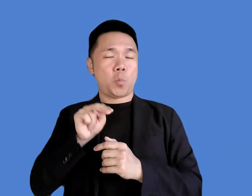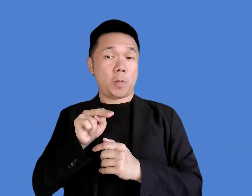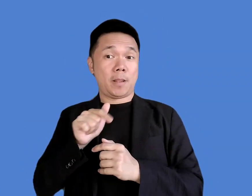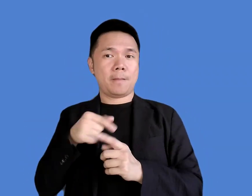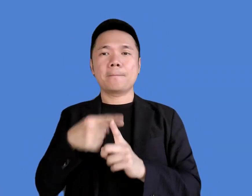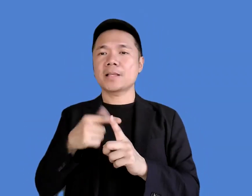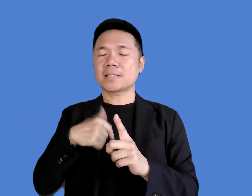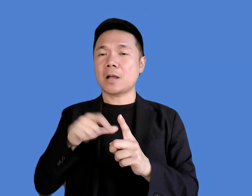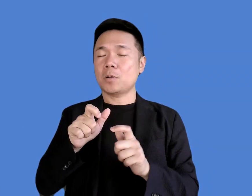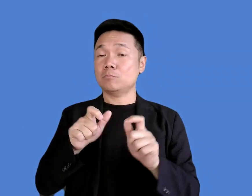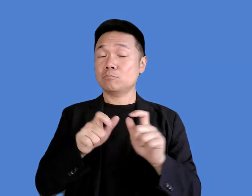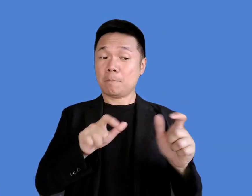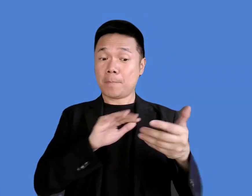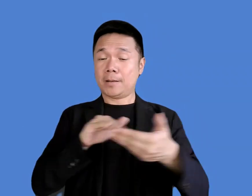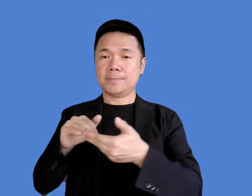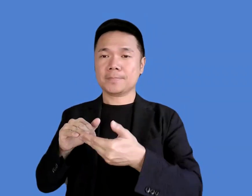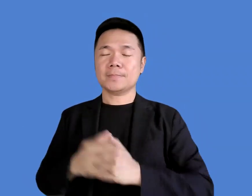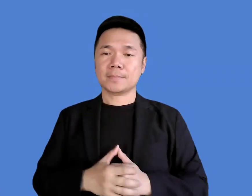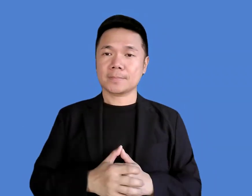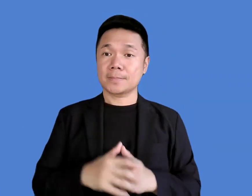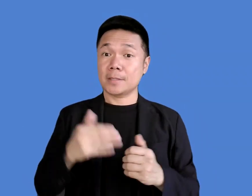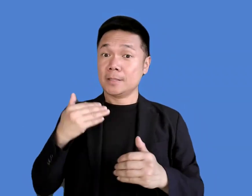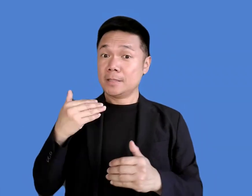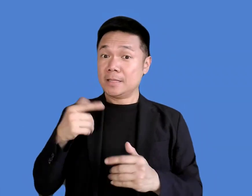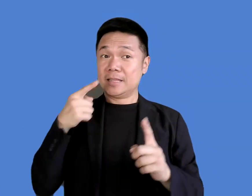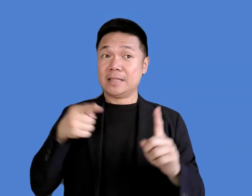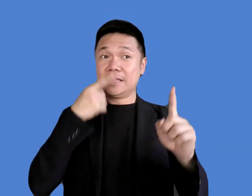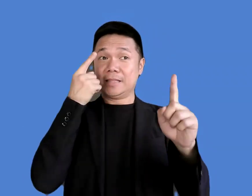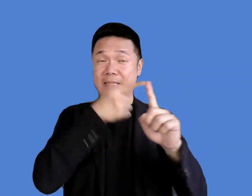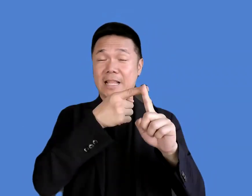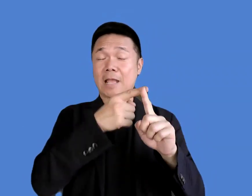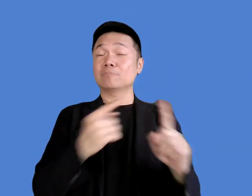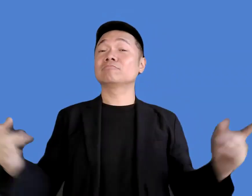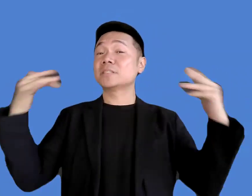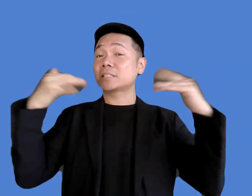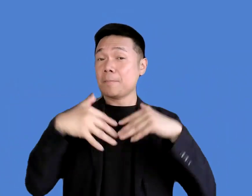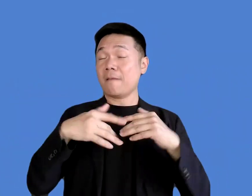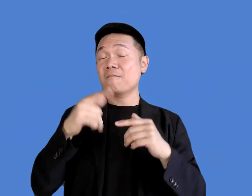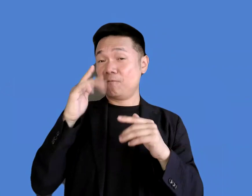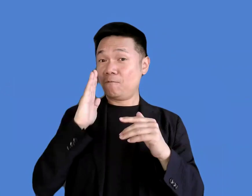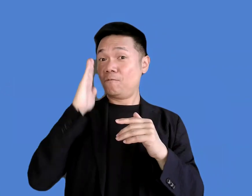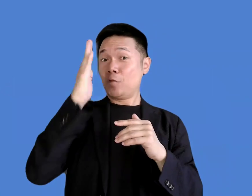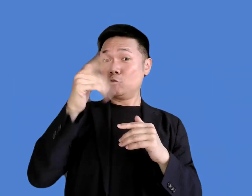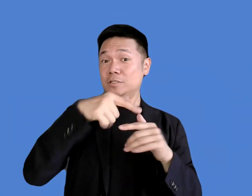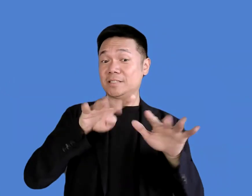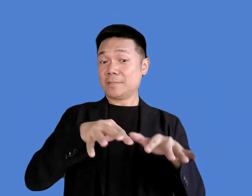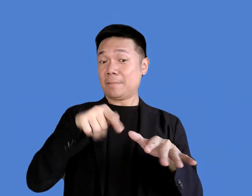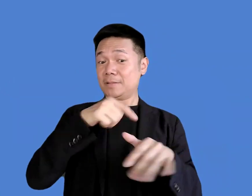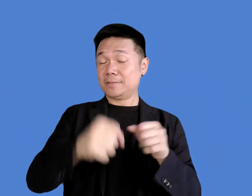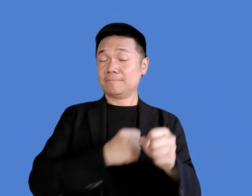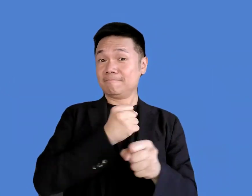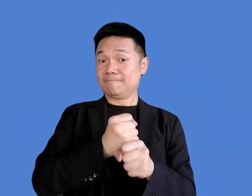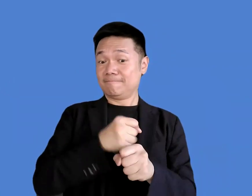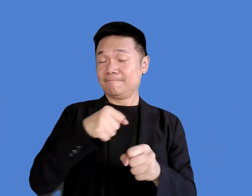our partners. As we head towards the UN Summit of the Future in September this year, we'll really